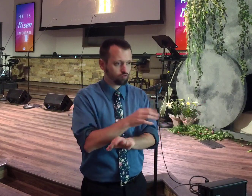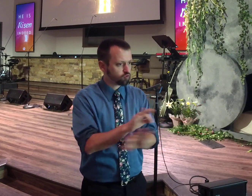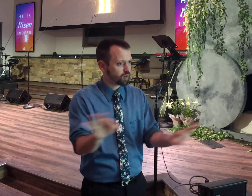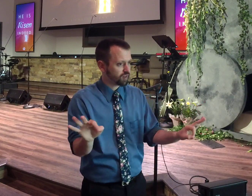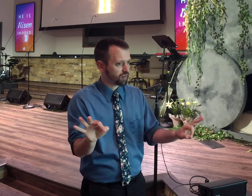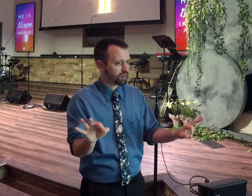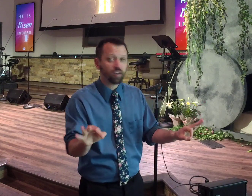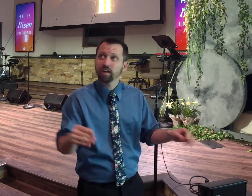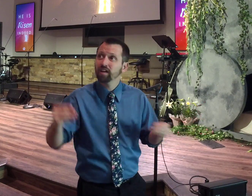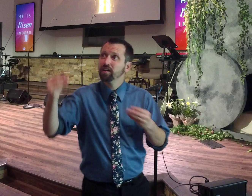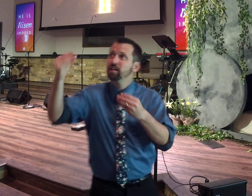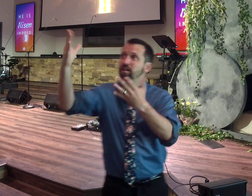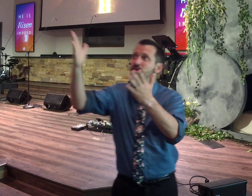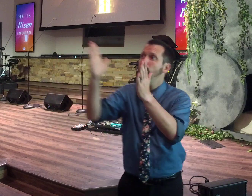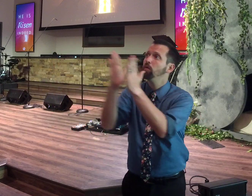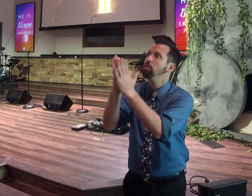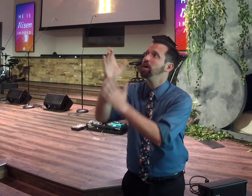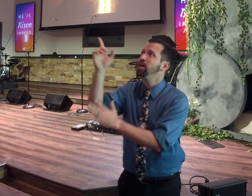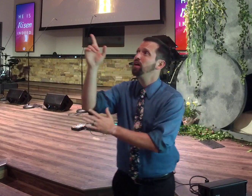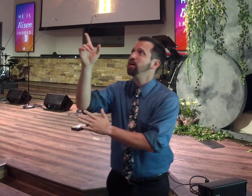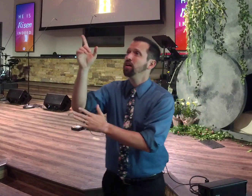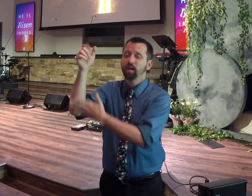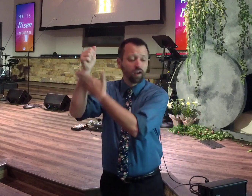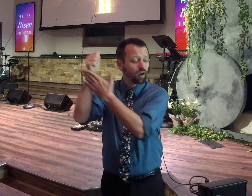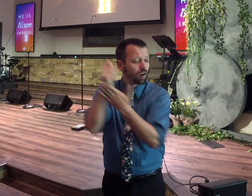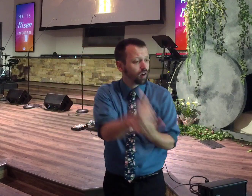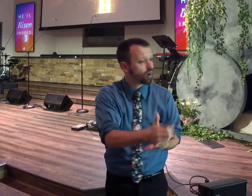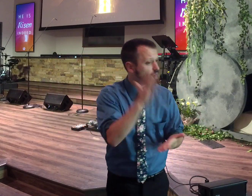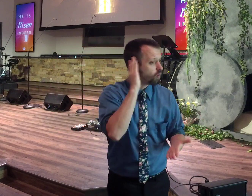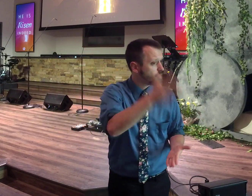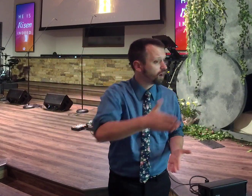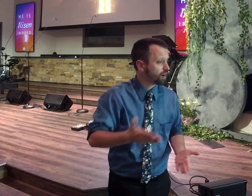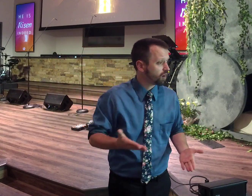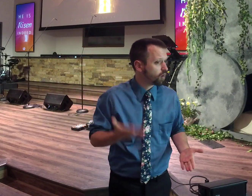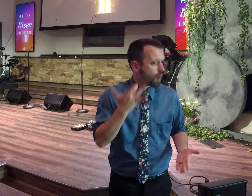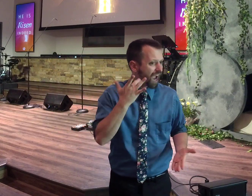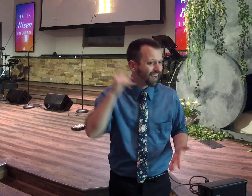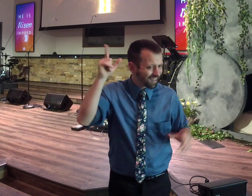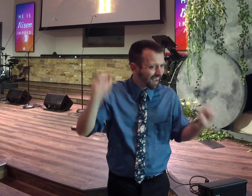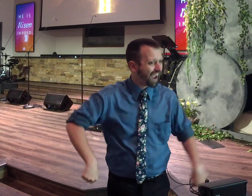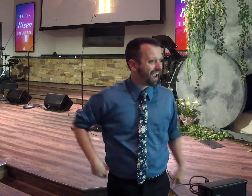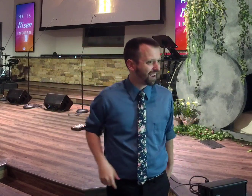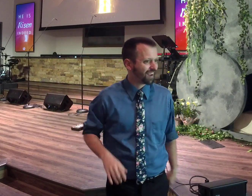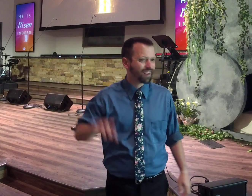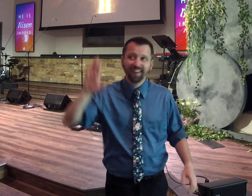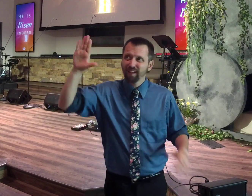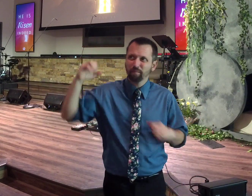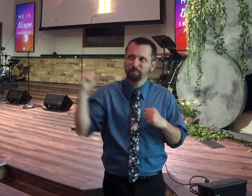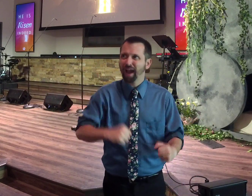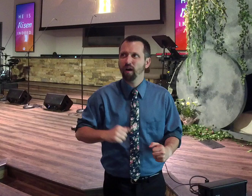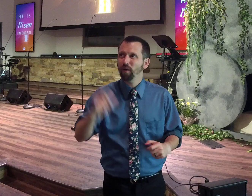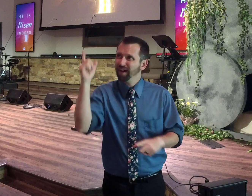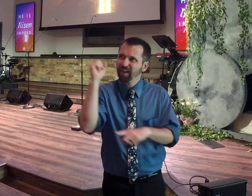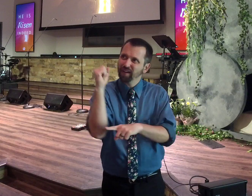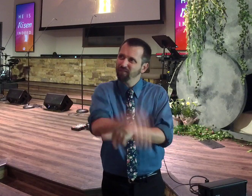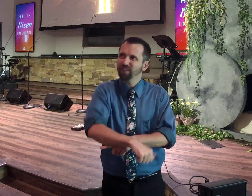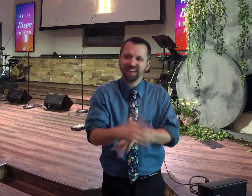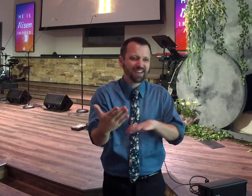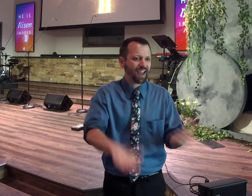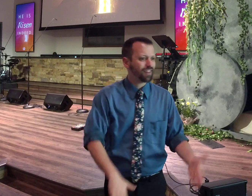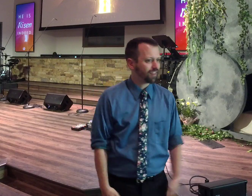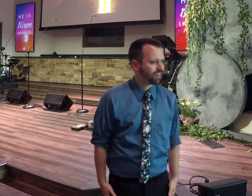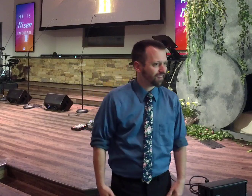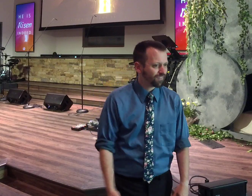he will help you today with anything. Why? Because he has the power to do that. He had the power to defeat death. So he